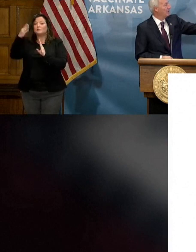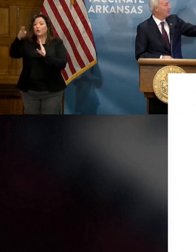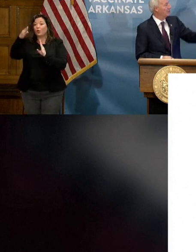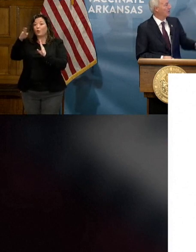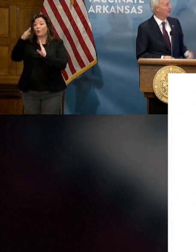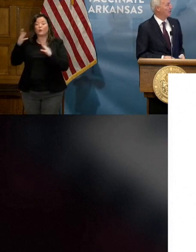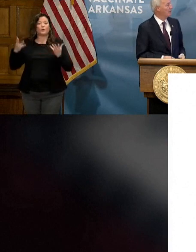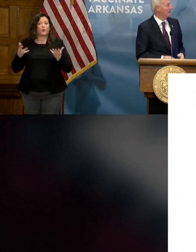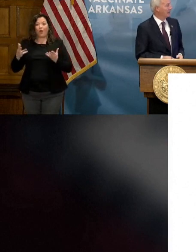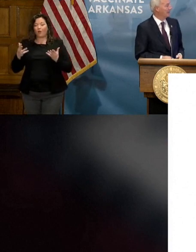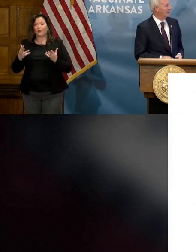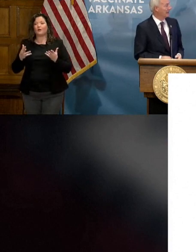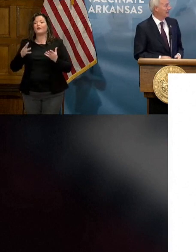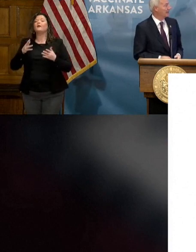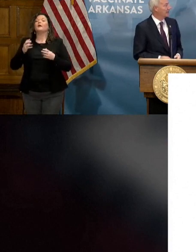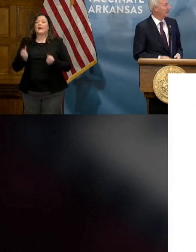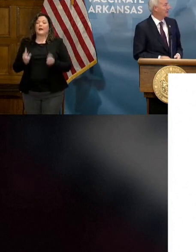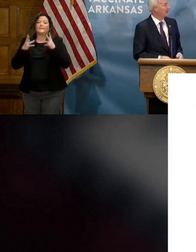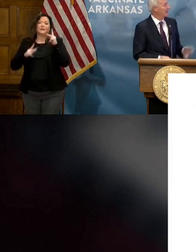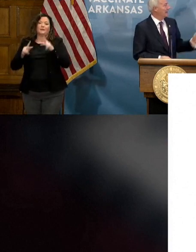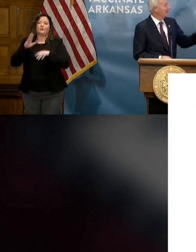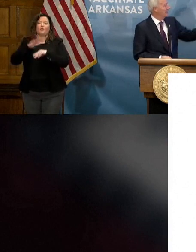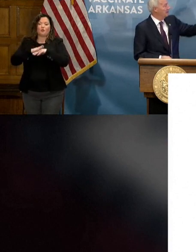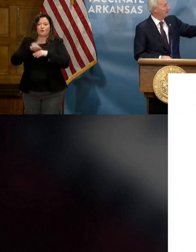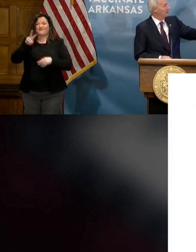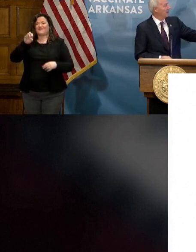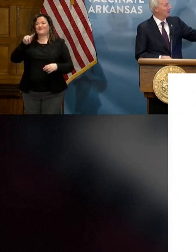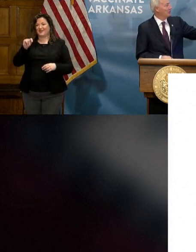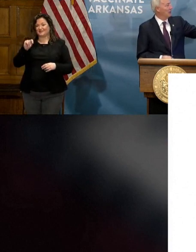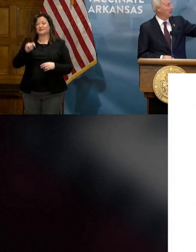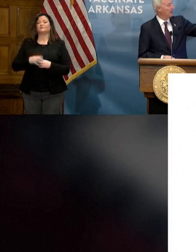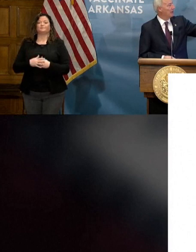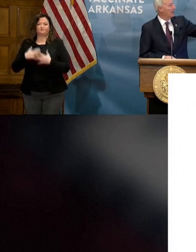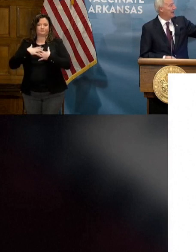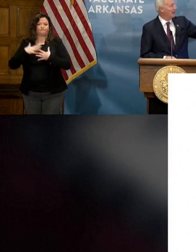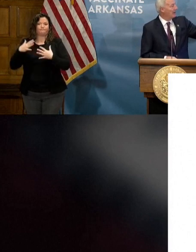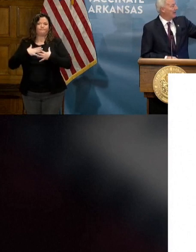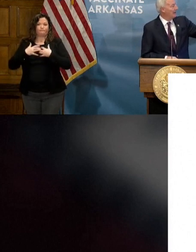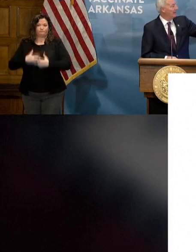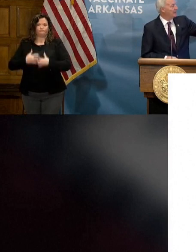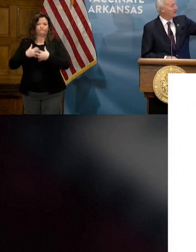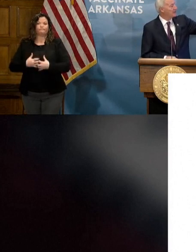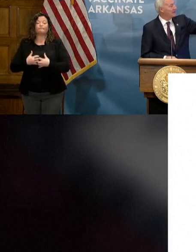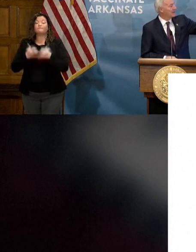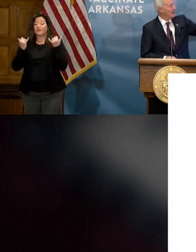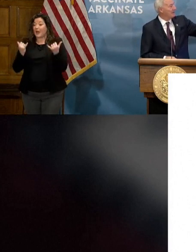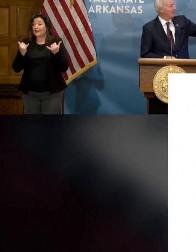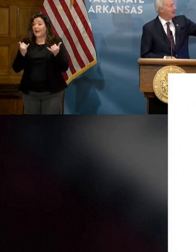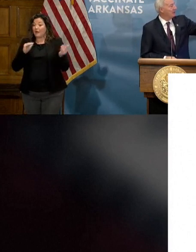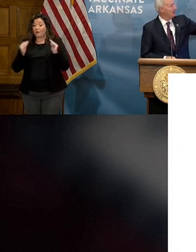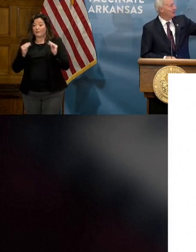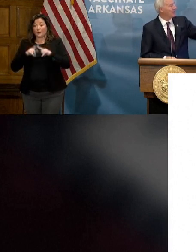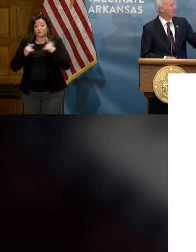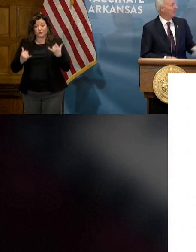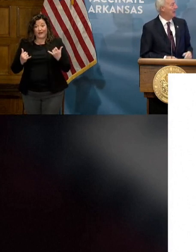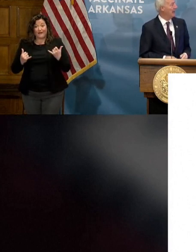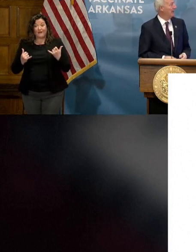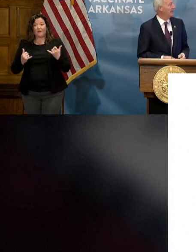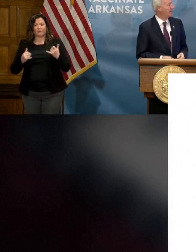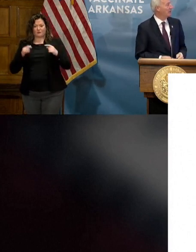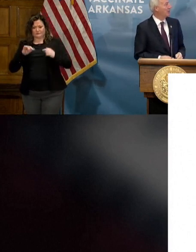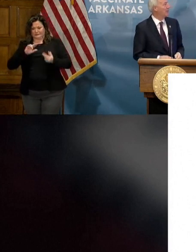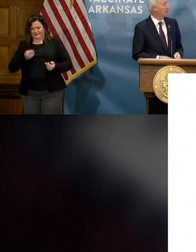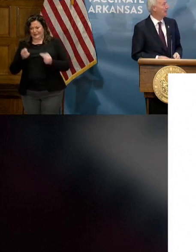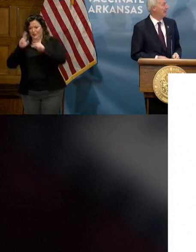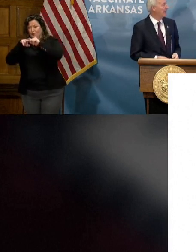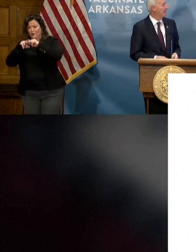blue are those that are on ventilators. And then you compare it to where we are now and this type of increase that we have